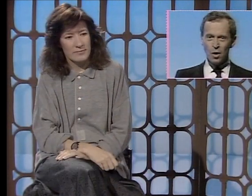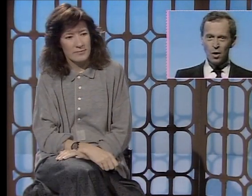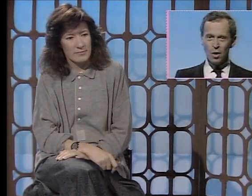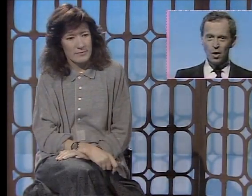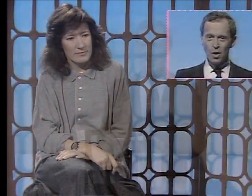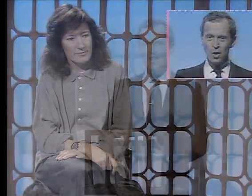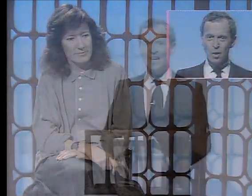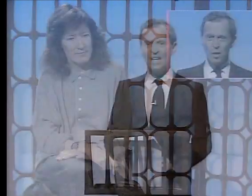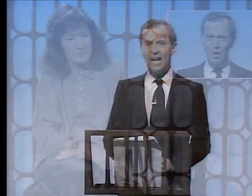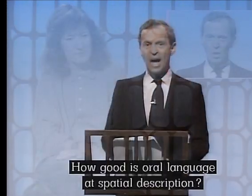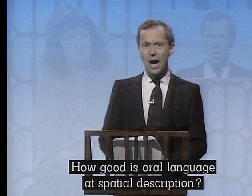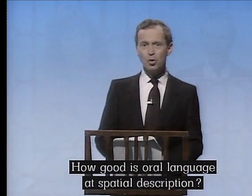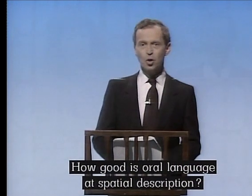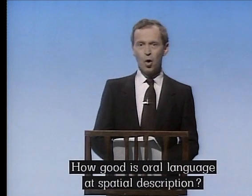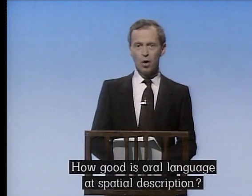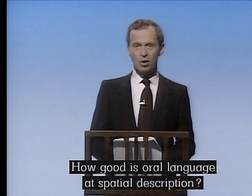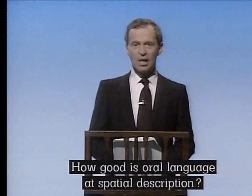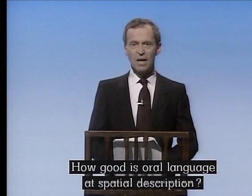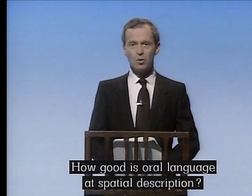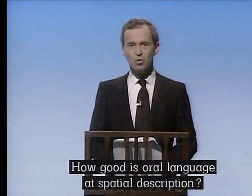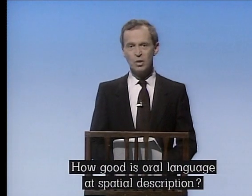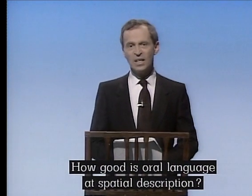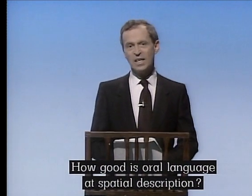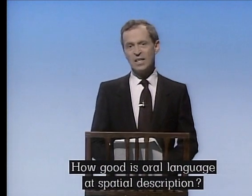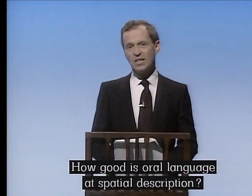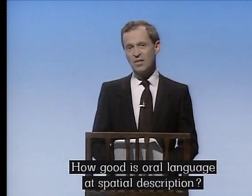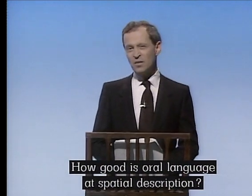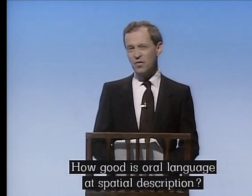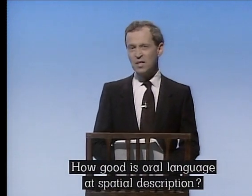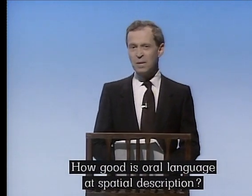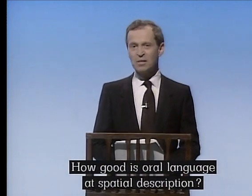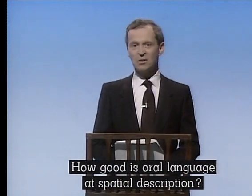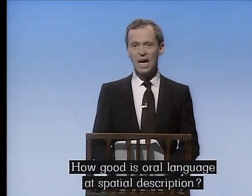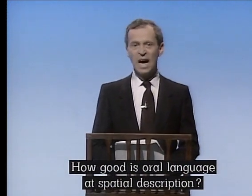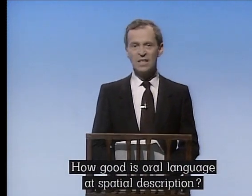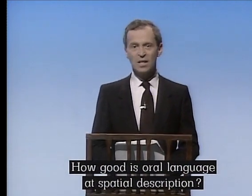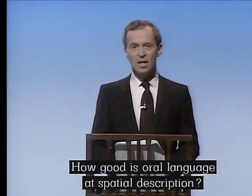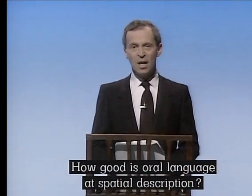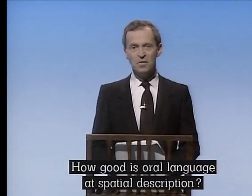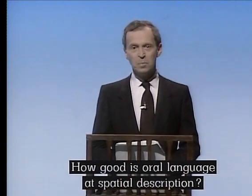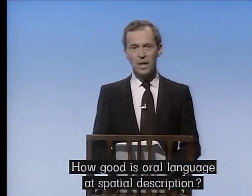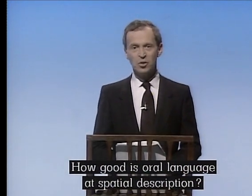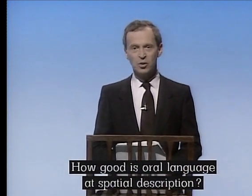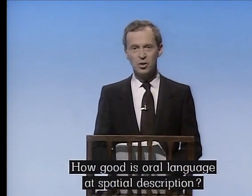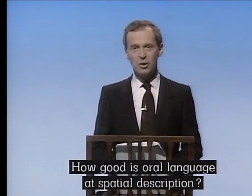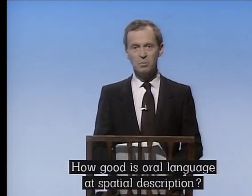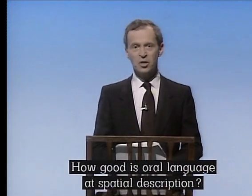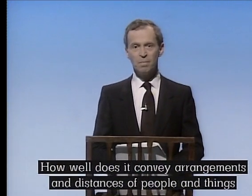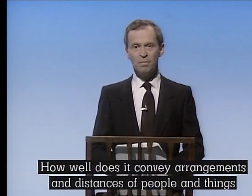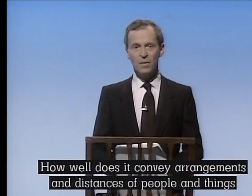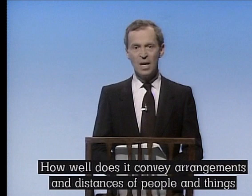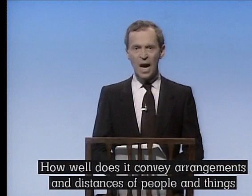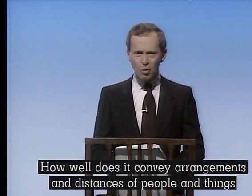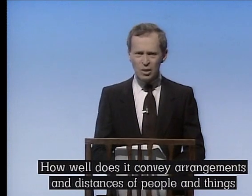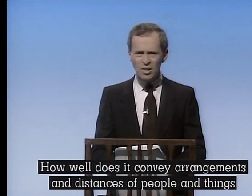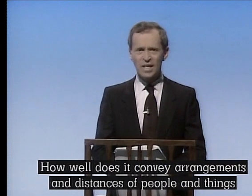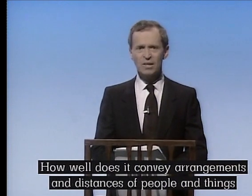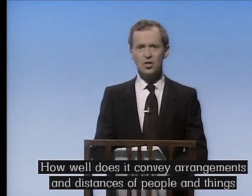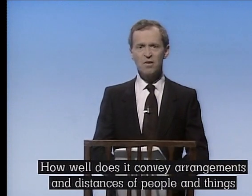Well, let's see then how good oral language really is in this fundamental task of spatial description. How well does English